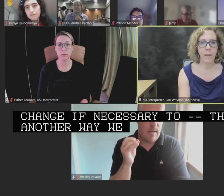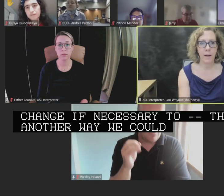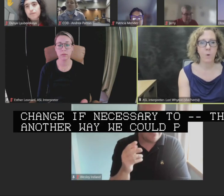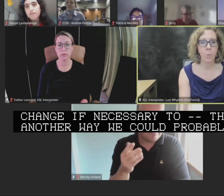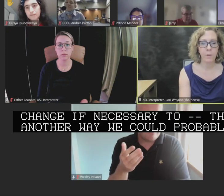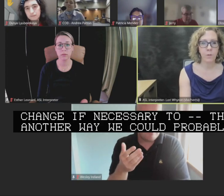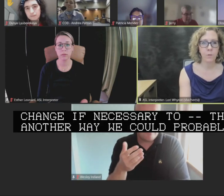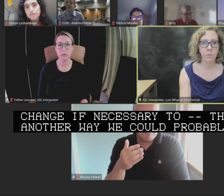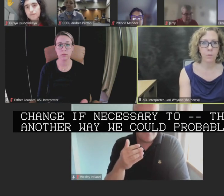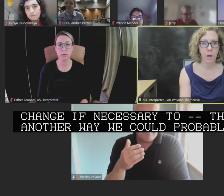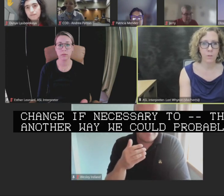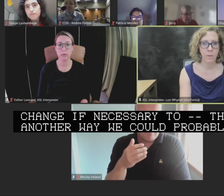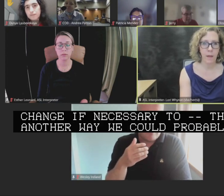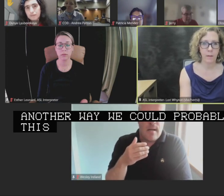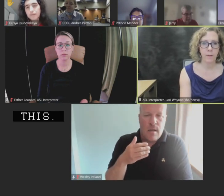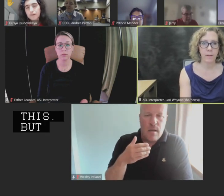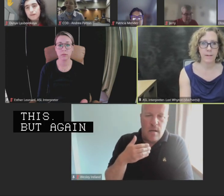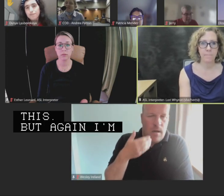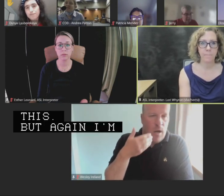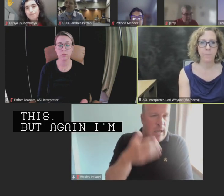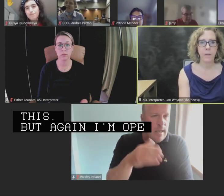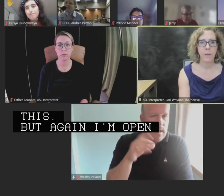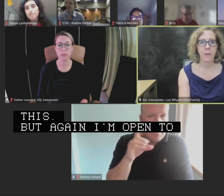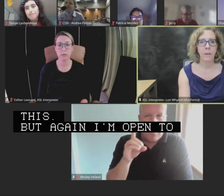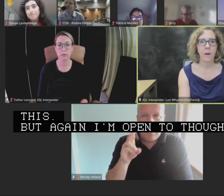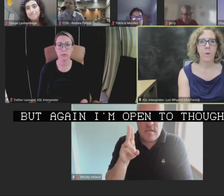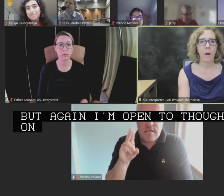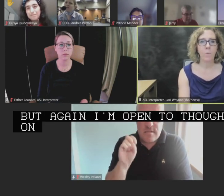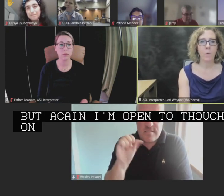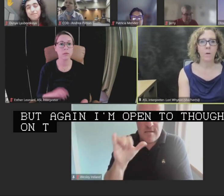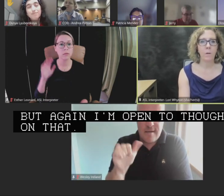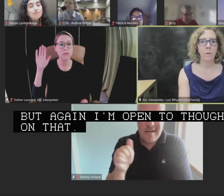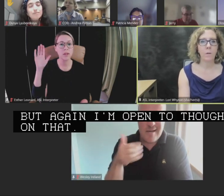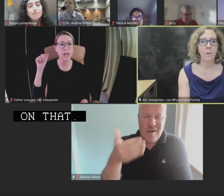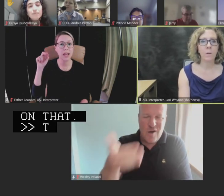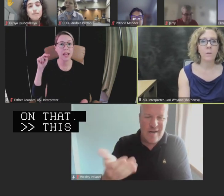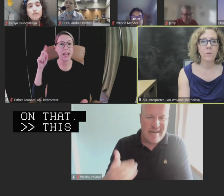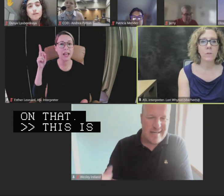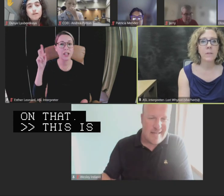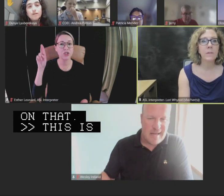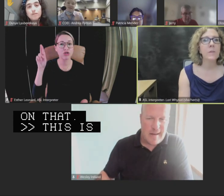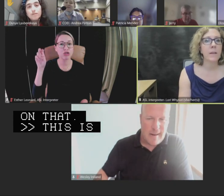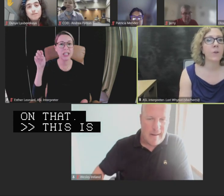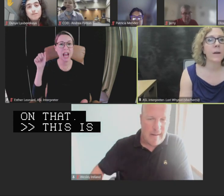But again, I'm open to thoughts on that. This is Andrea. Now,